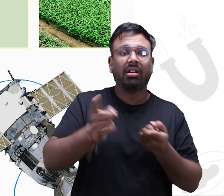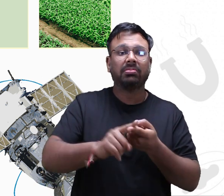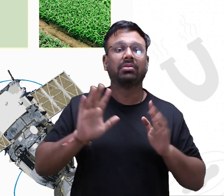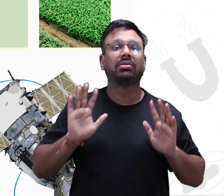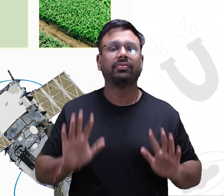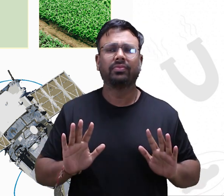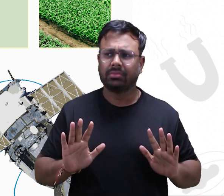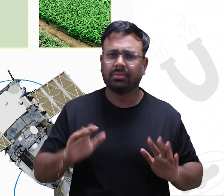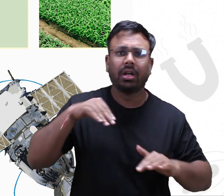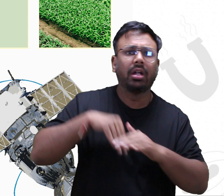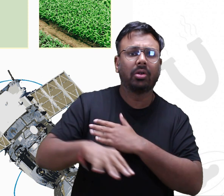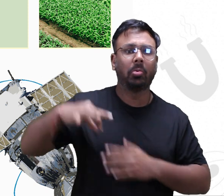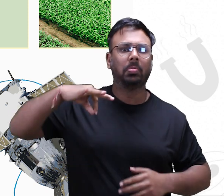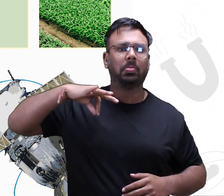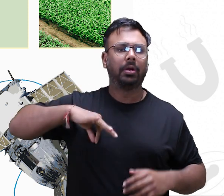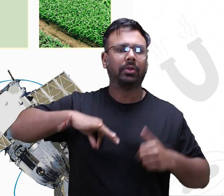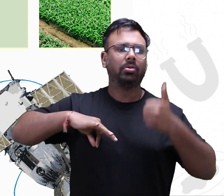Agriculture effect.